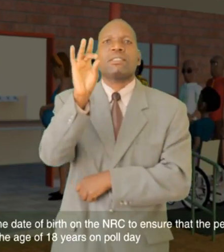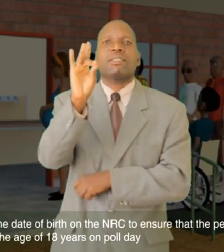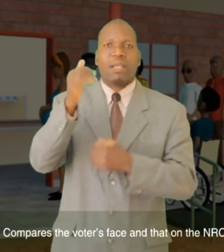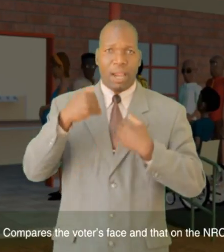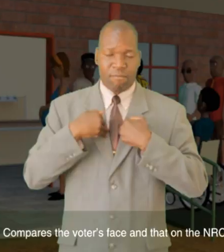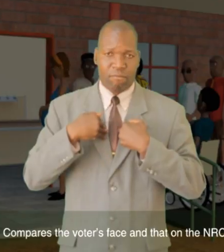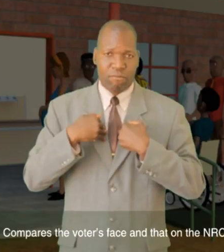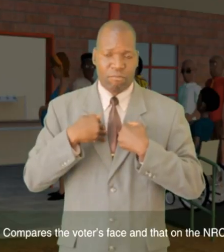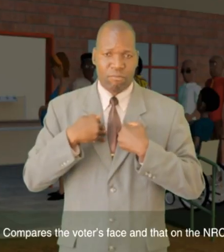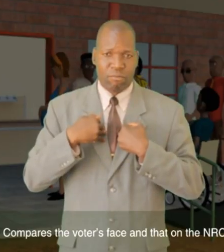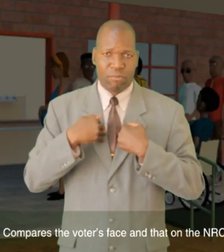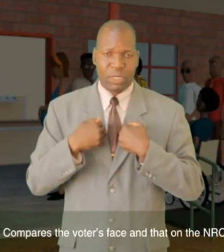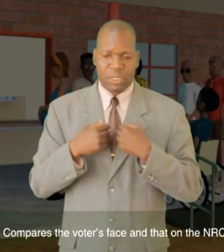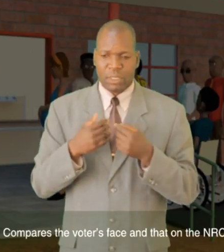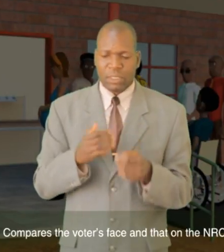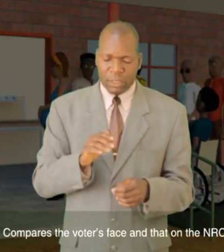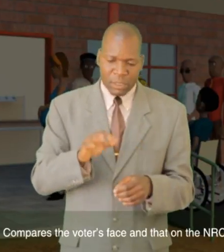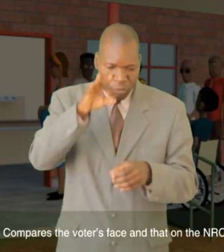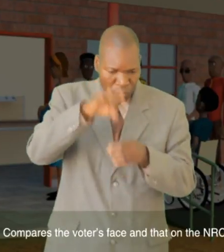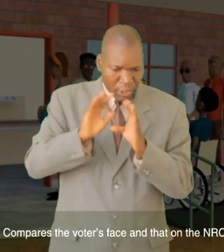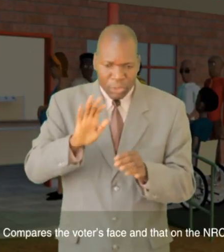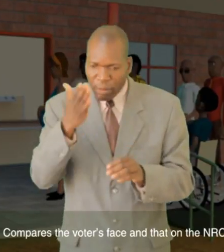Compares the voter's face and that on the NRC.